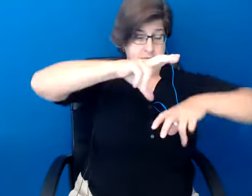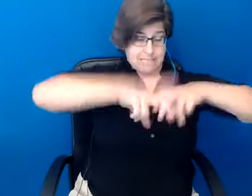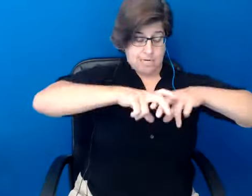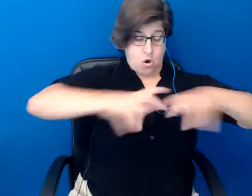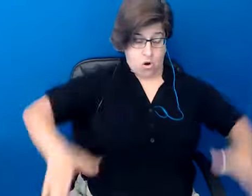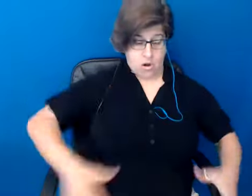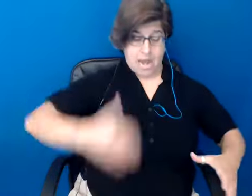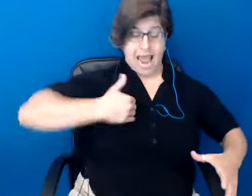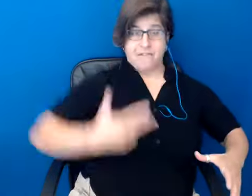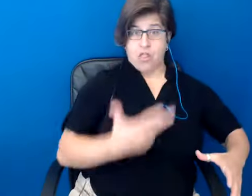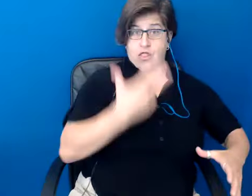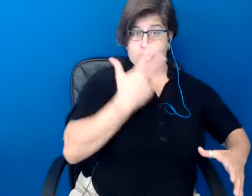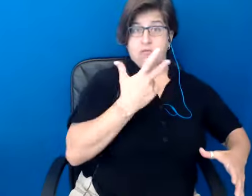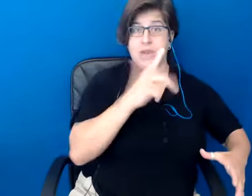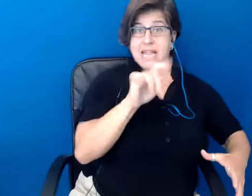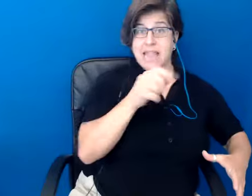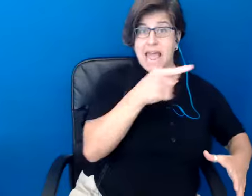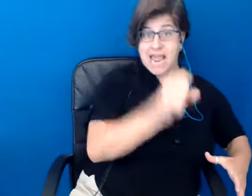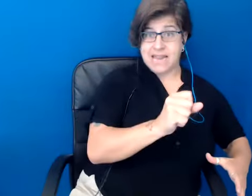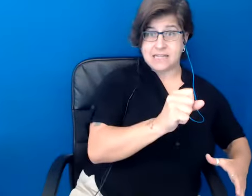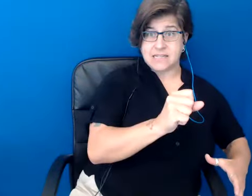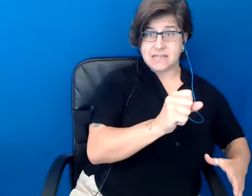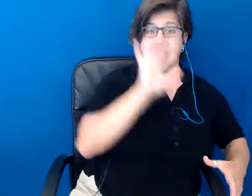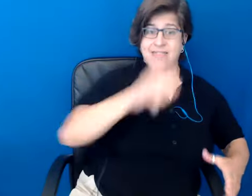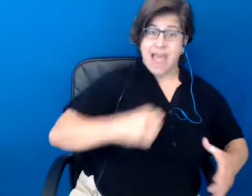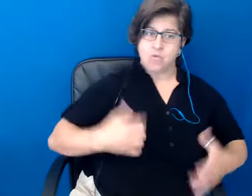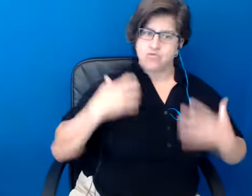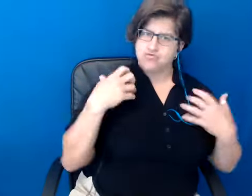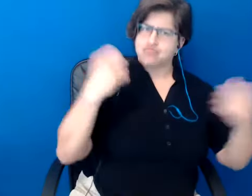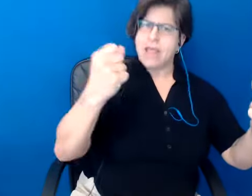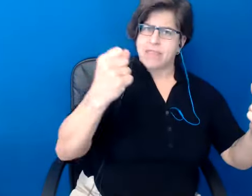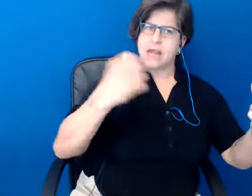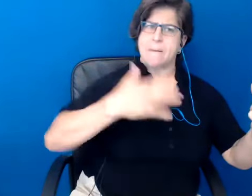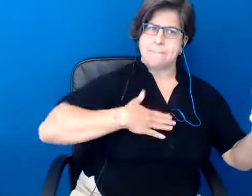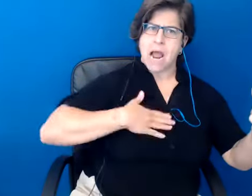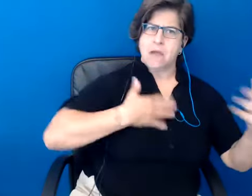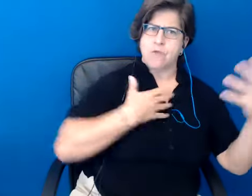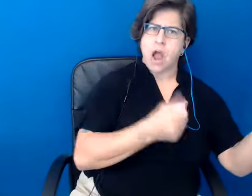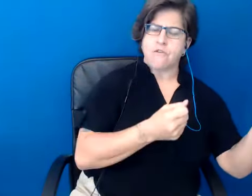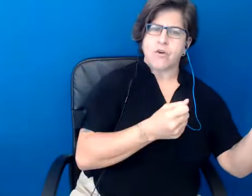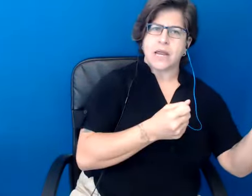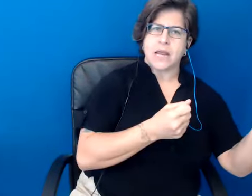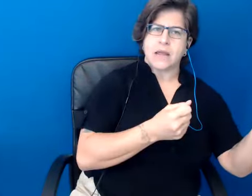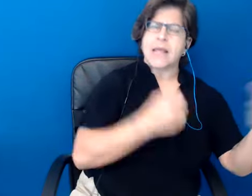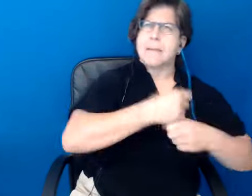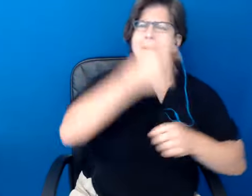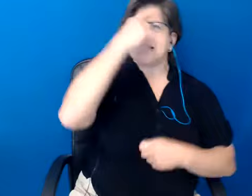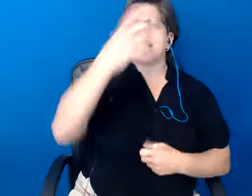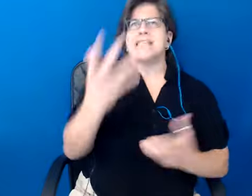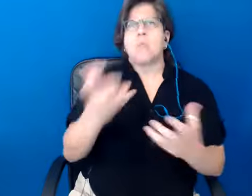a three-legged stool is going to strengthen my recovery, it made sense to me that I would want